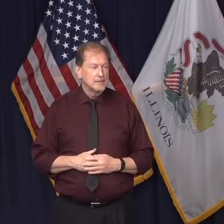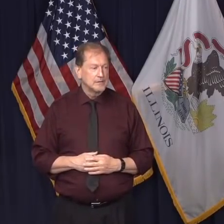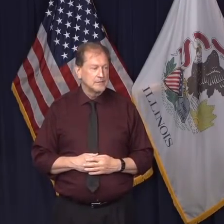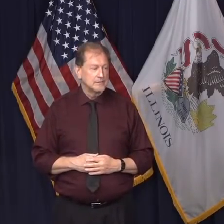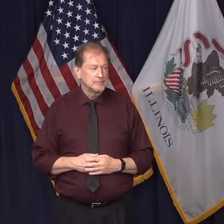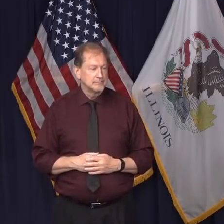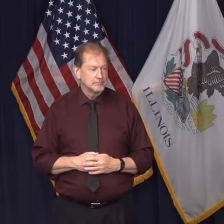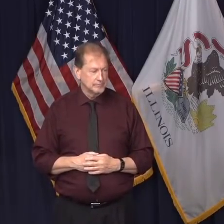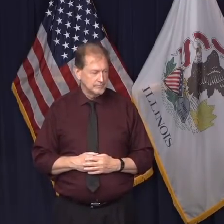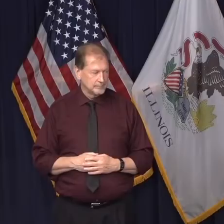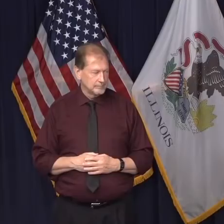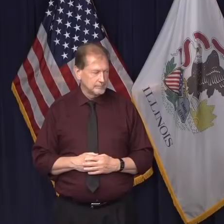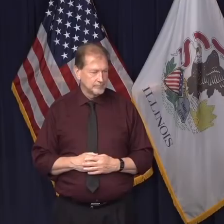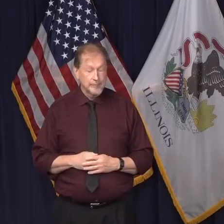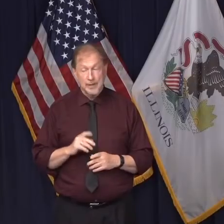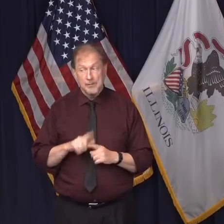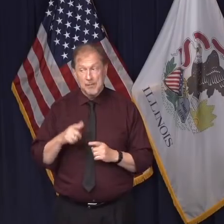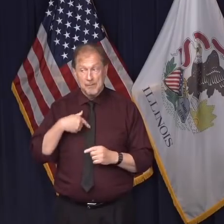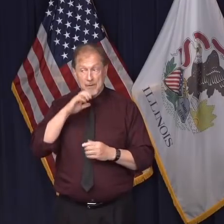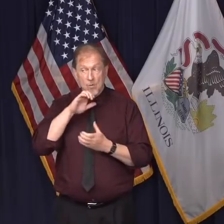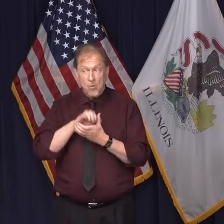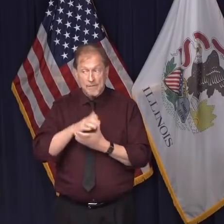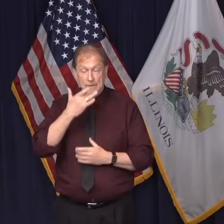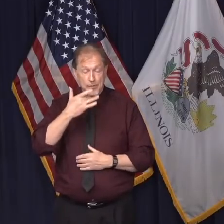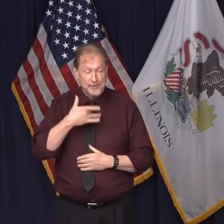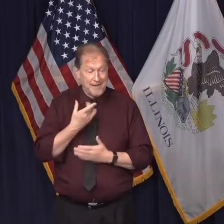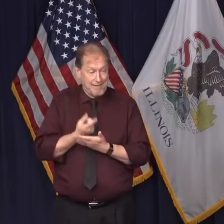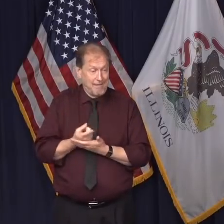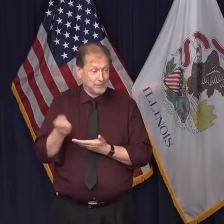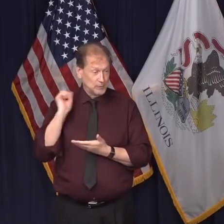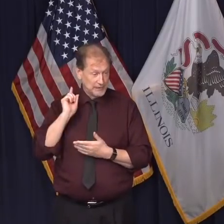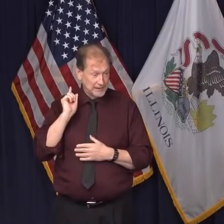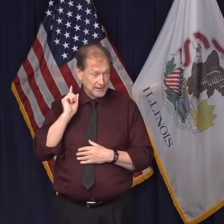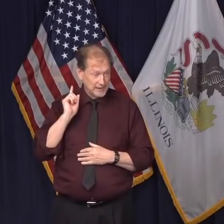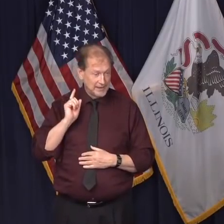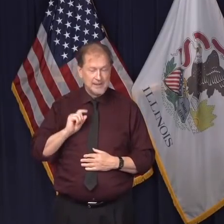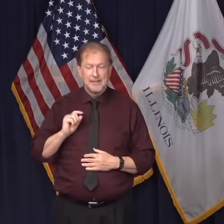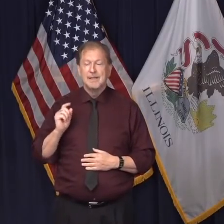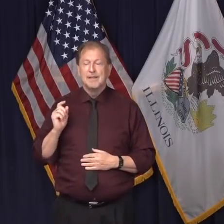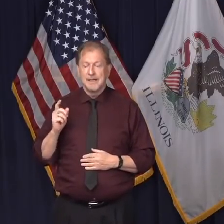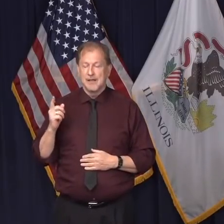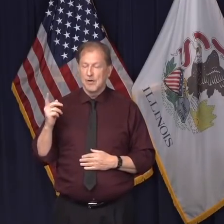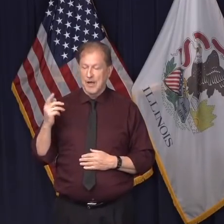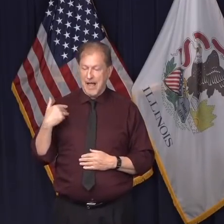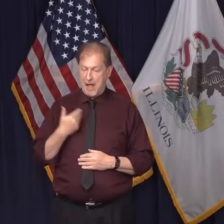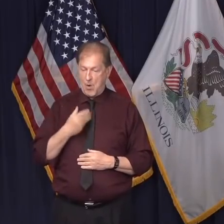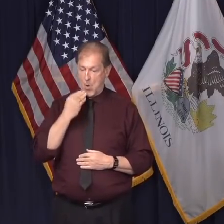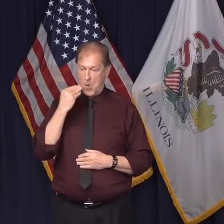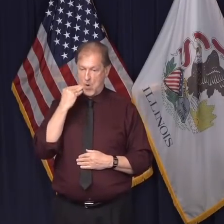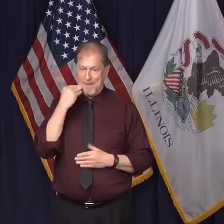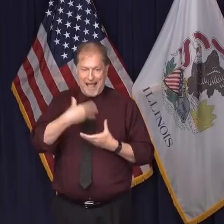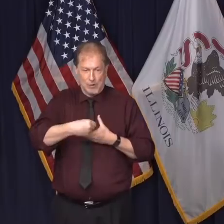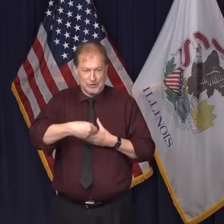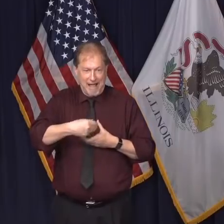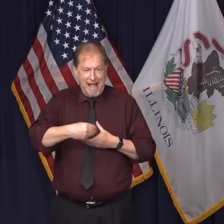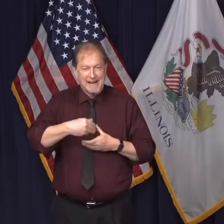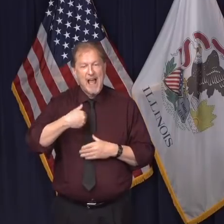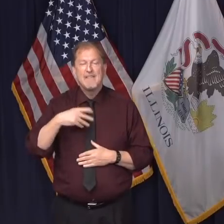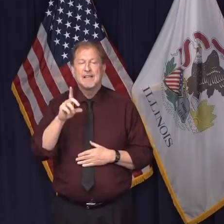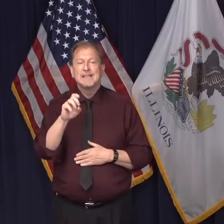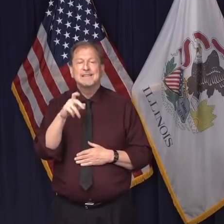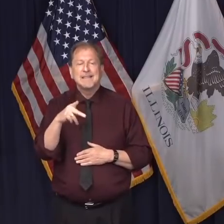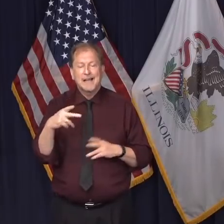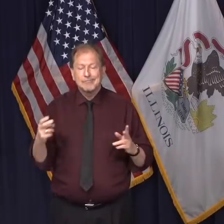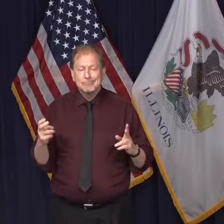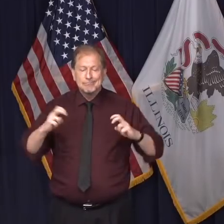my wife's birthday was this last week, and we have a little patio at our house, so we did dine outside, just